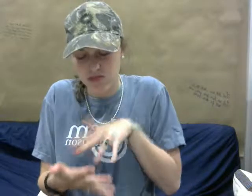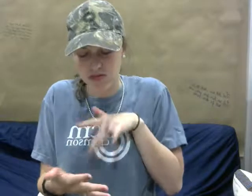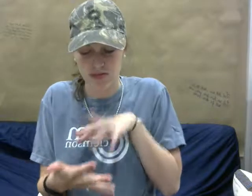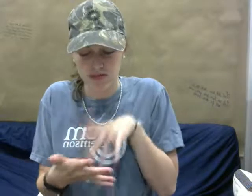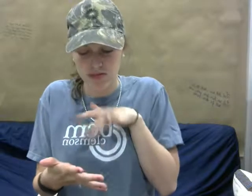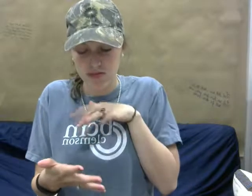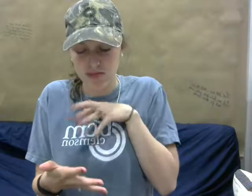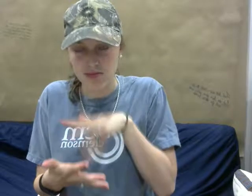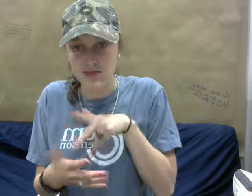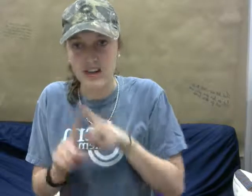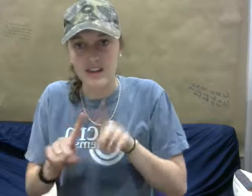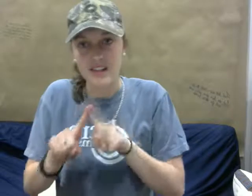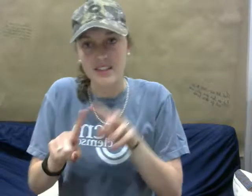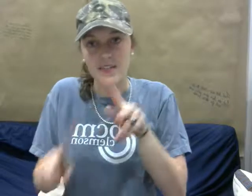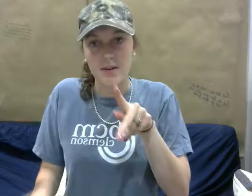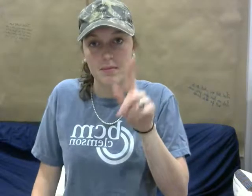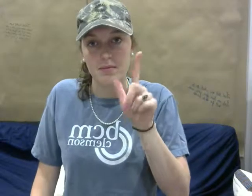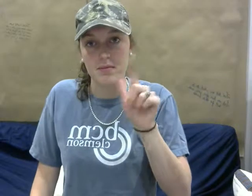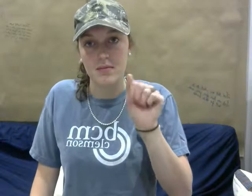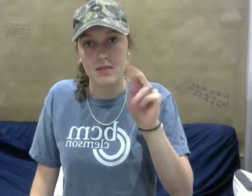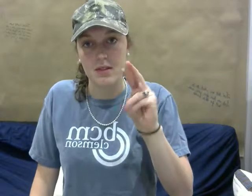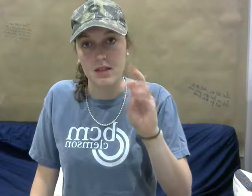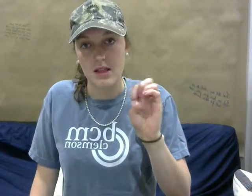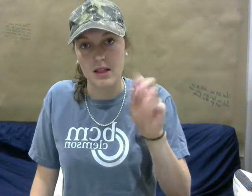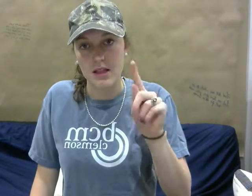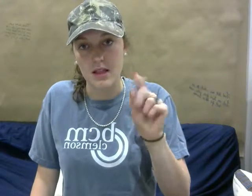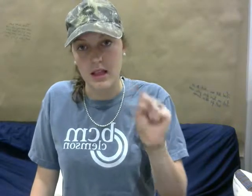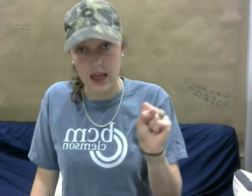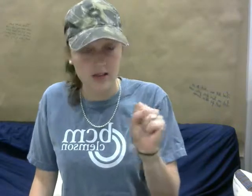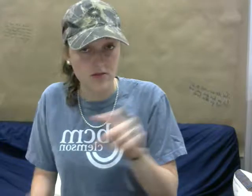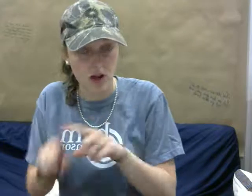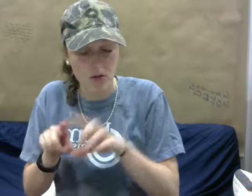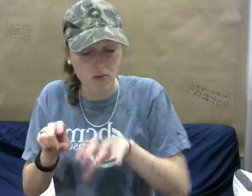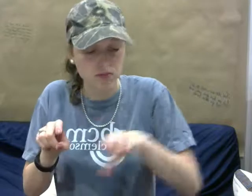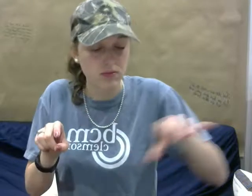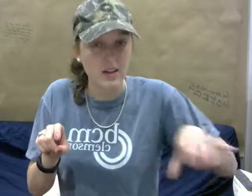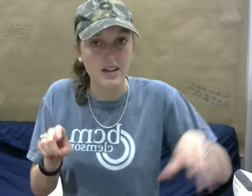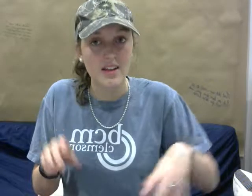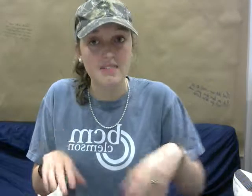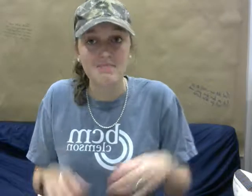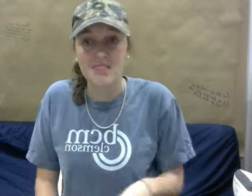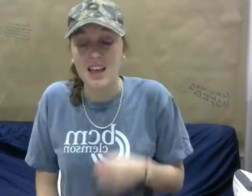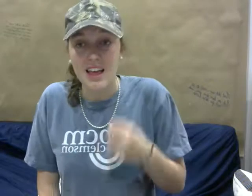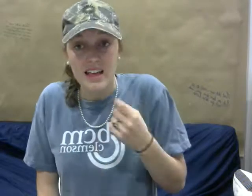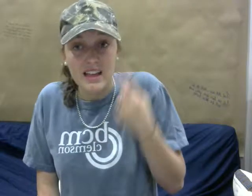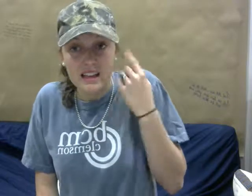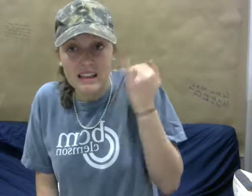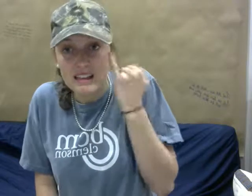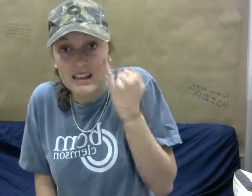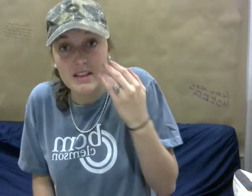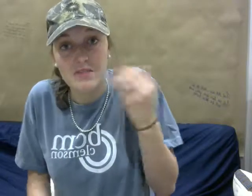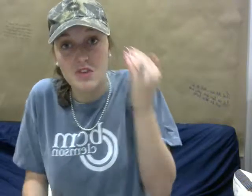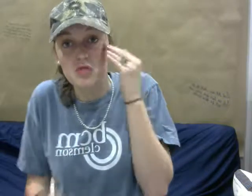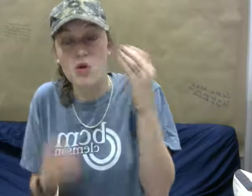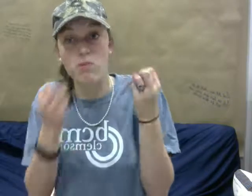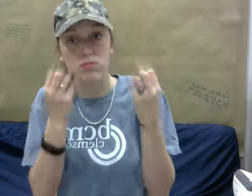and the Moon, then scientists can build up a deeper comprehension of the history of our own planet and what might be in store for